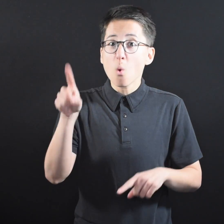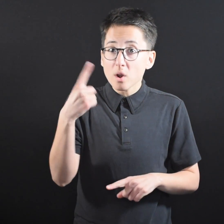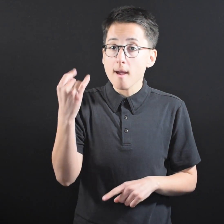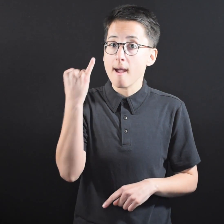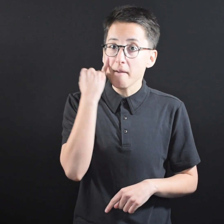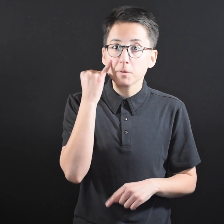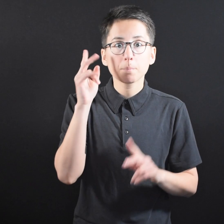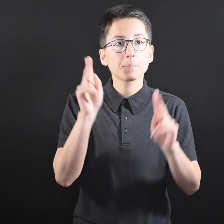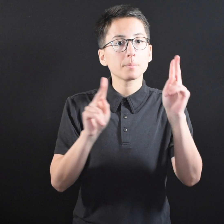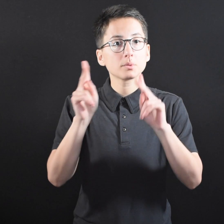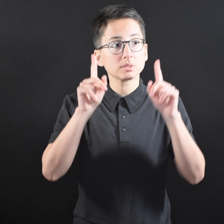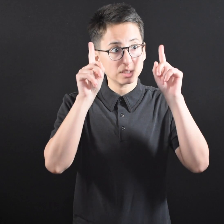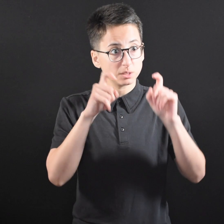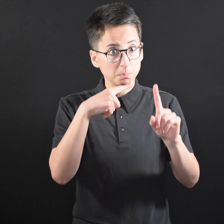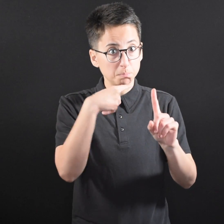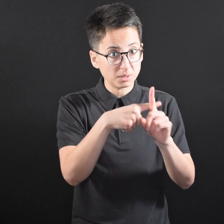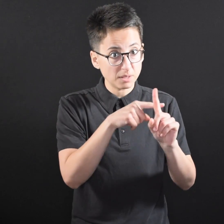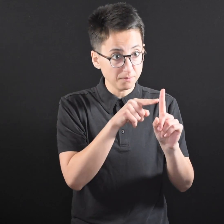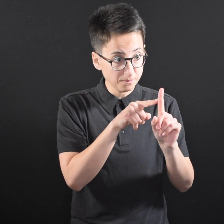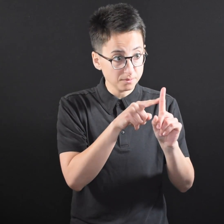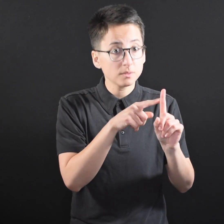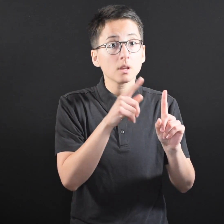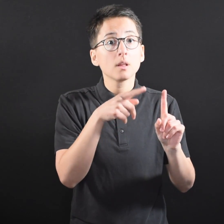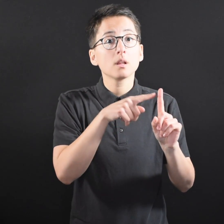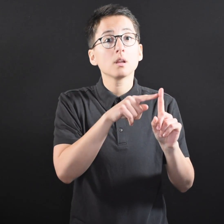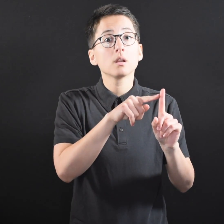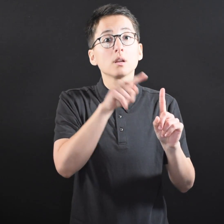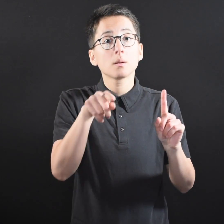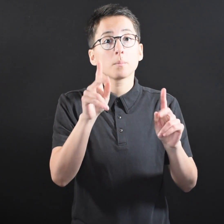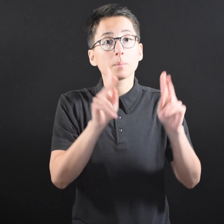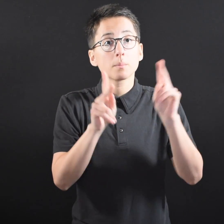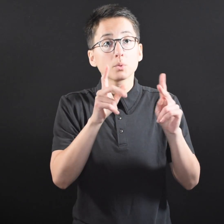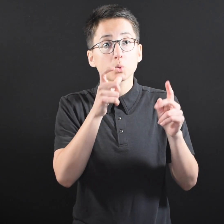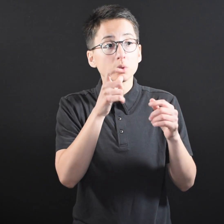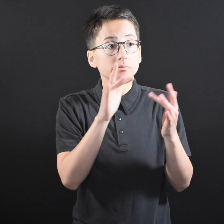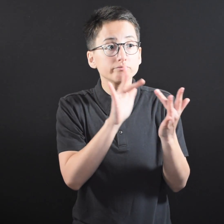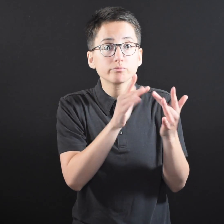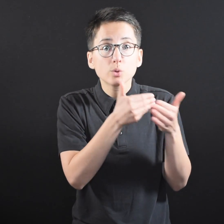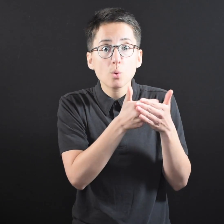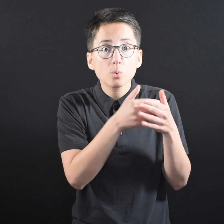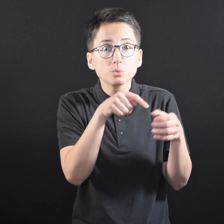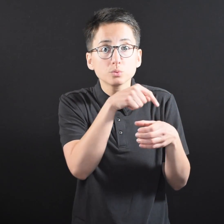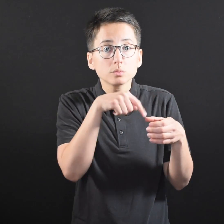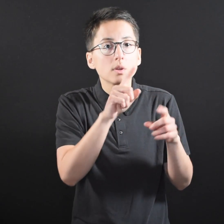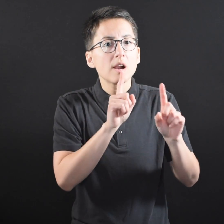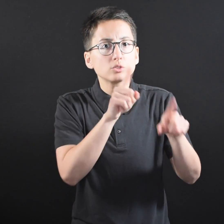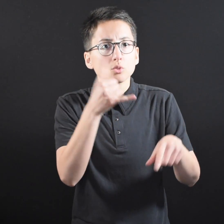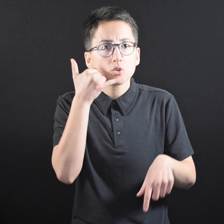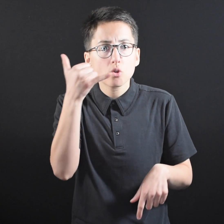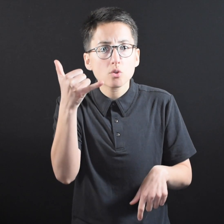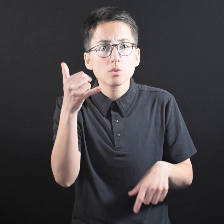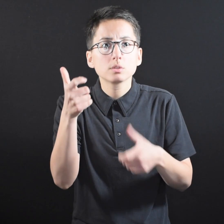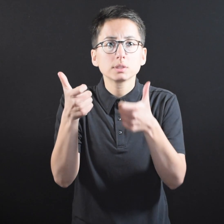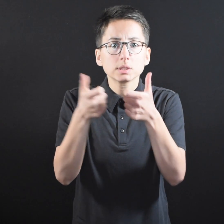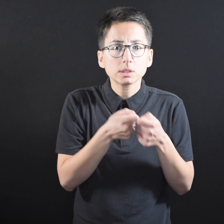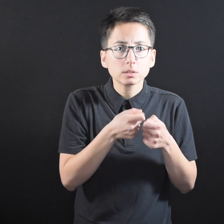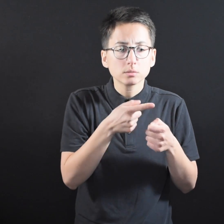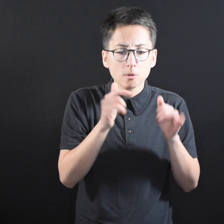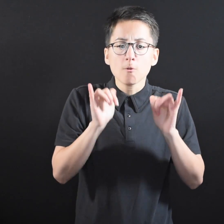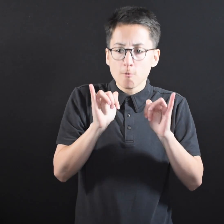for it and their close contacts answer calls or texts and follow instructions to stay home